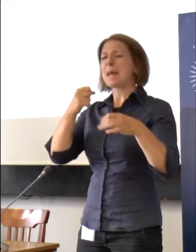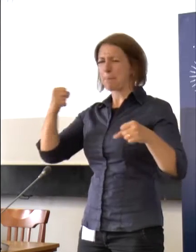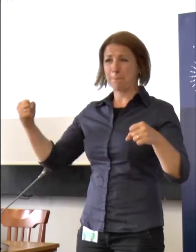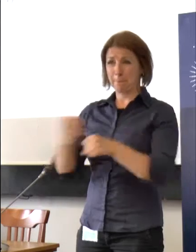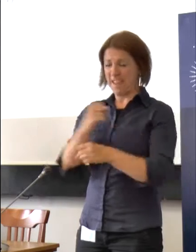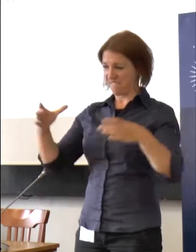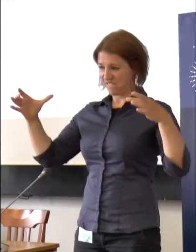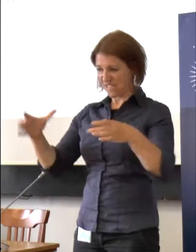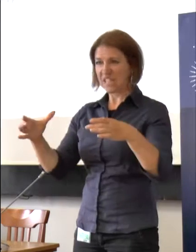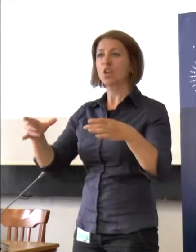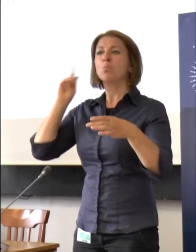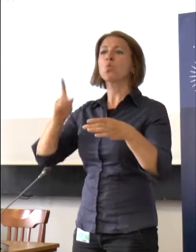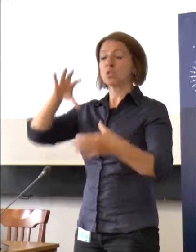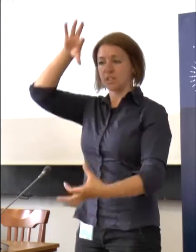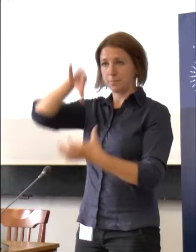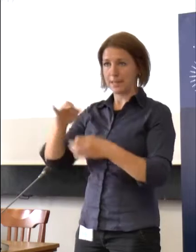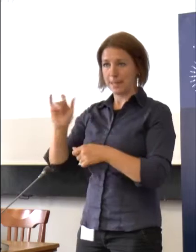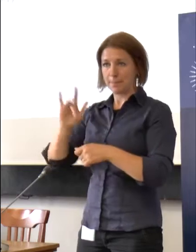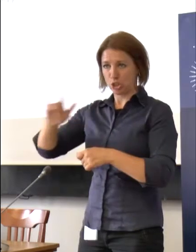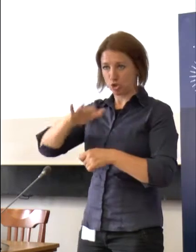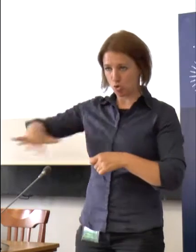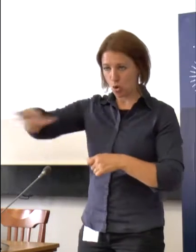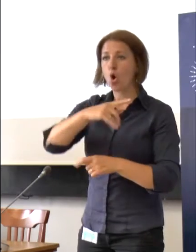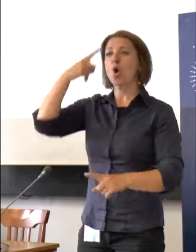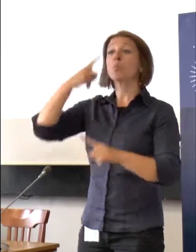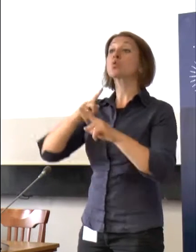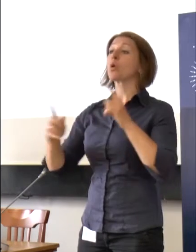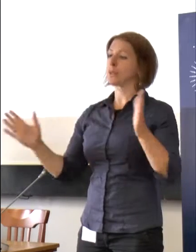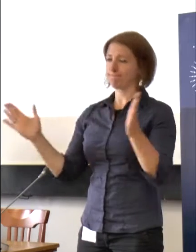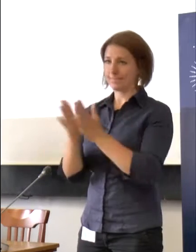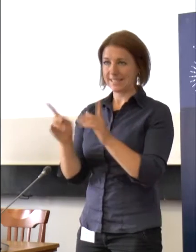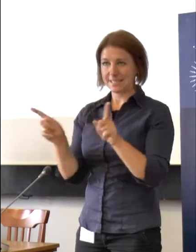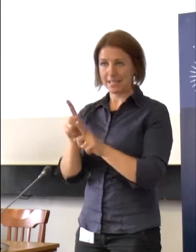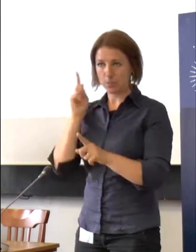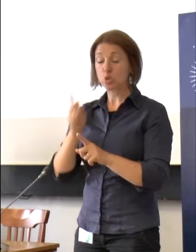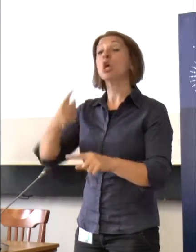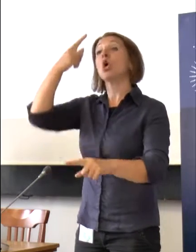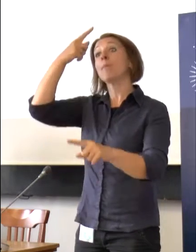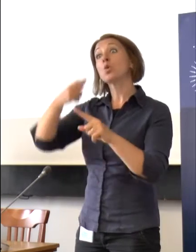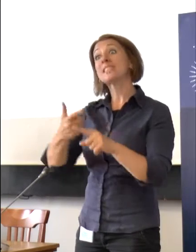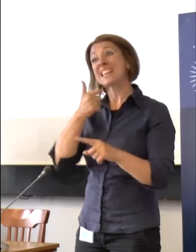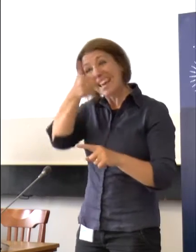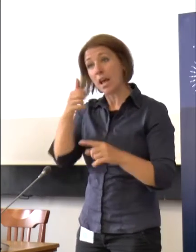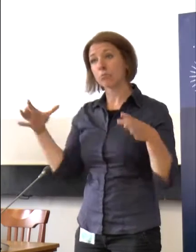been a strong European heritage. So my last point, and very quickly I come to the end.